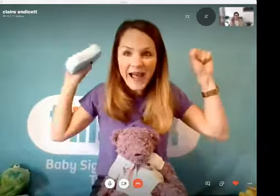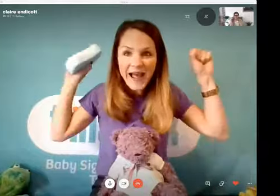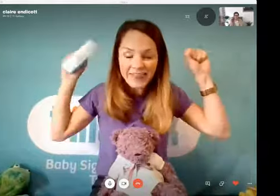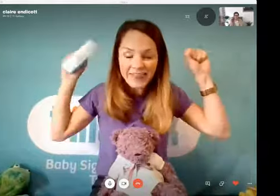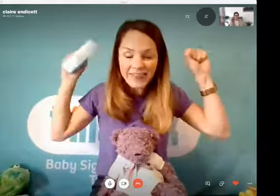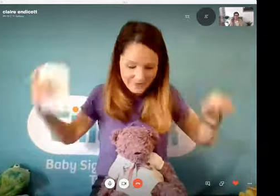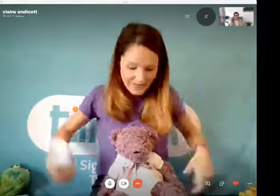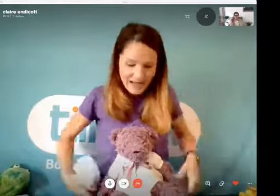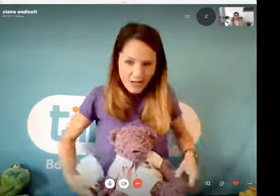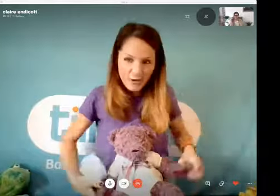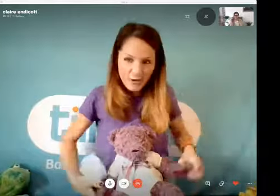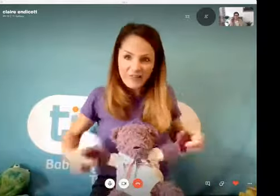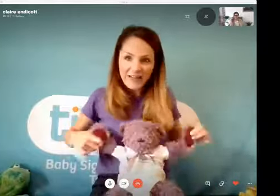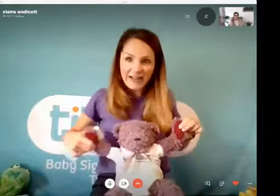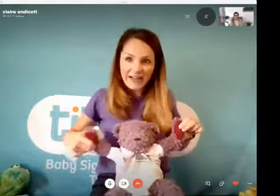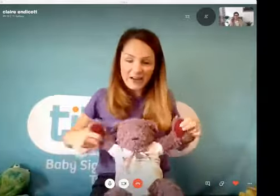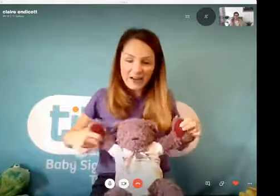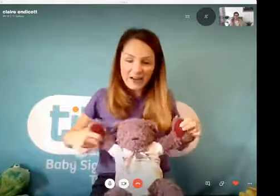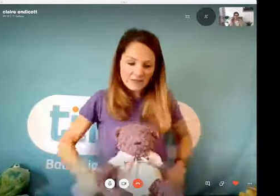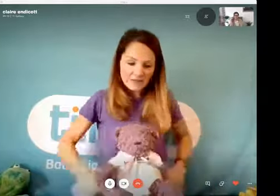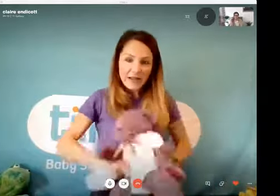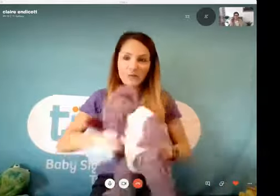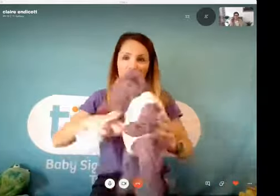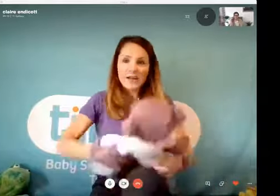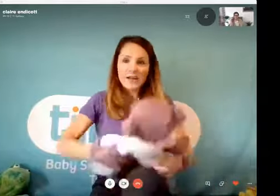Ready? You can even get their little arms, or if they're lying down, you...